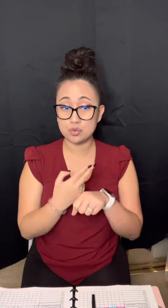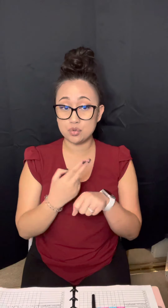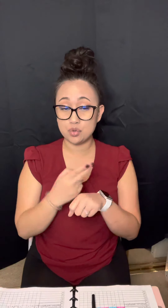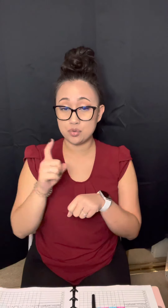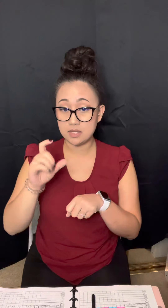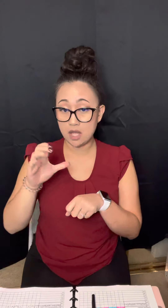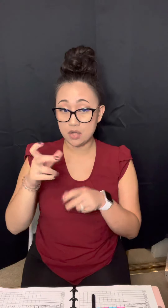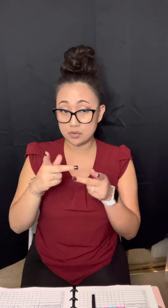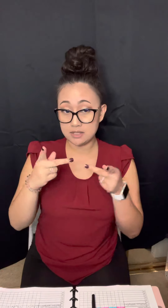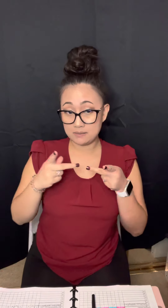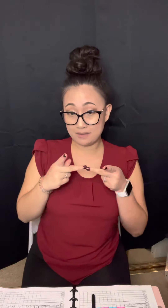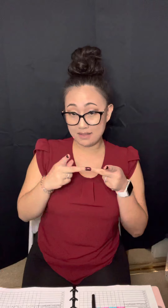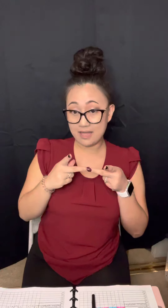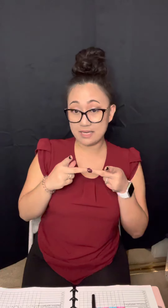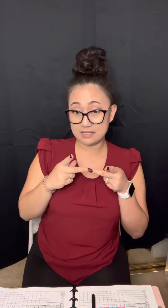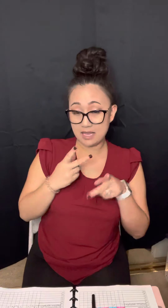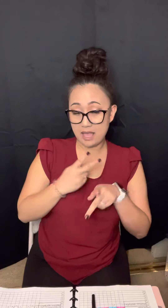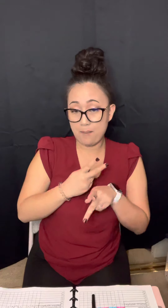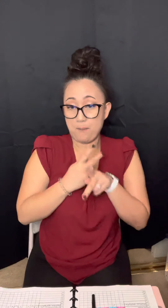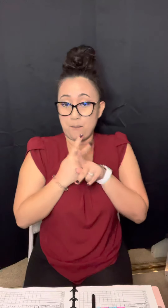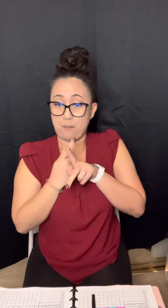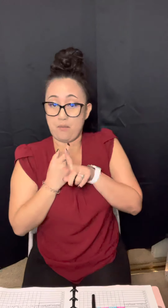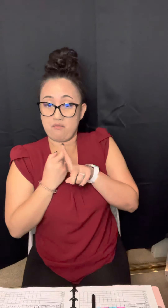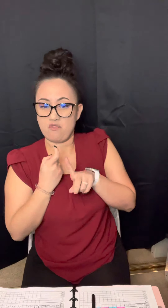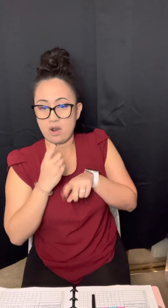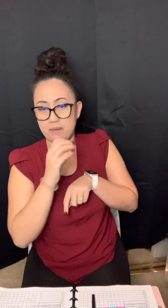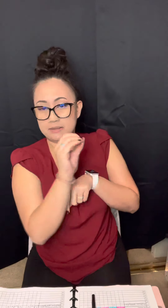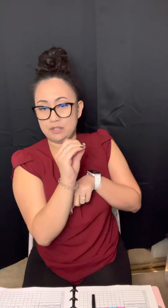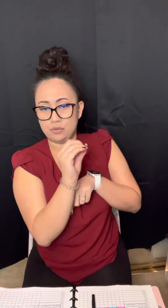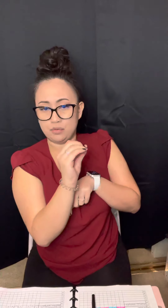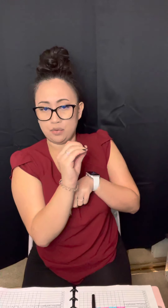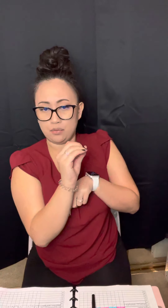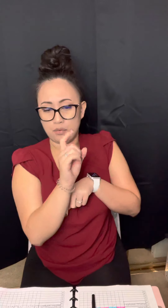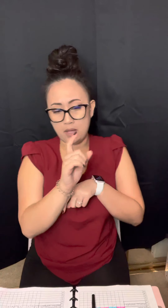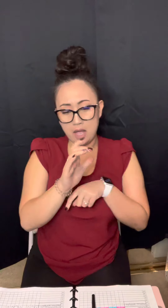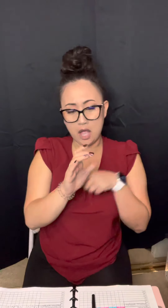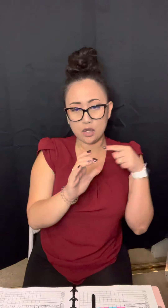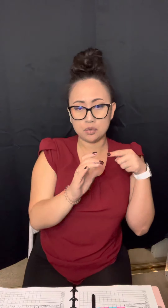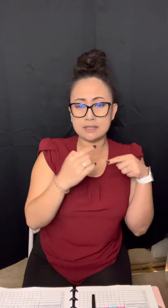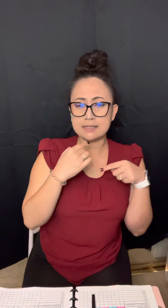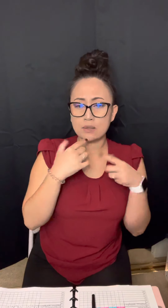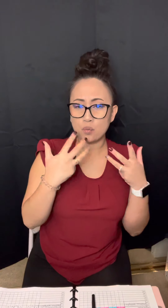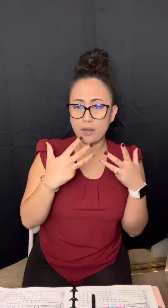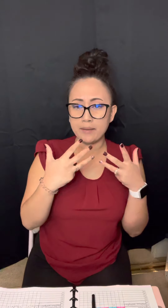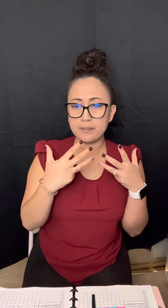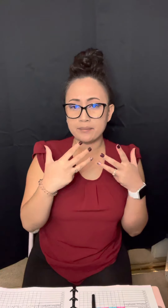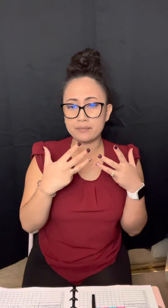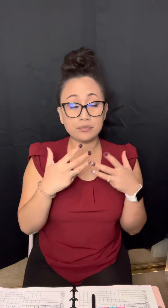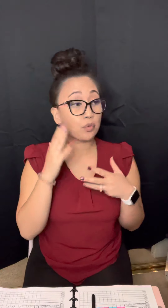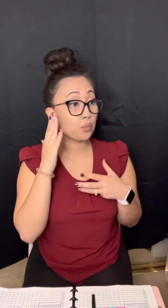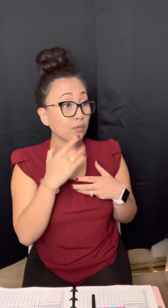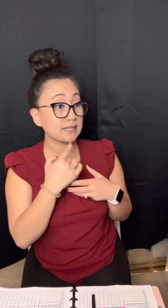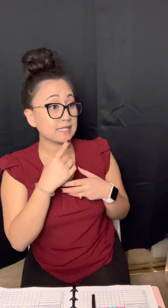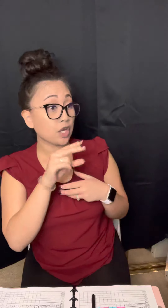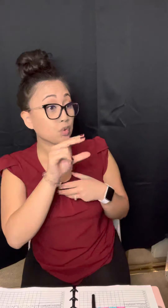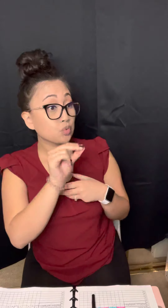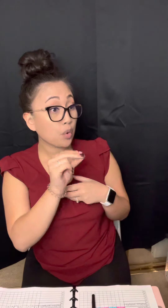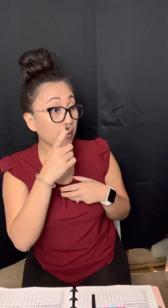to say, can I have 1? And what is 100 going to say to us? It's gonna say no because it has